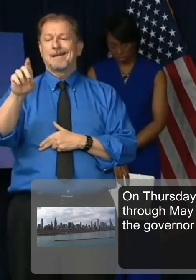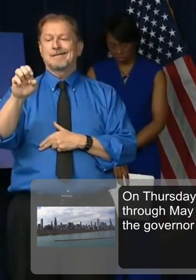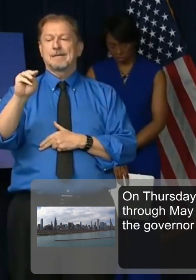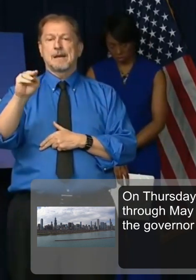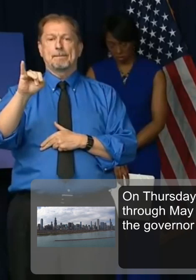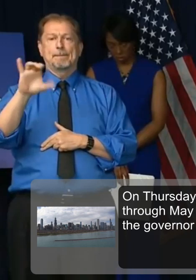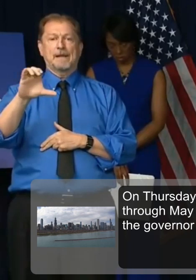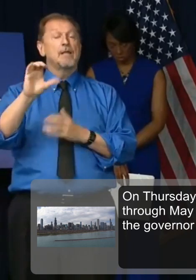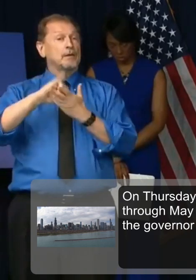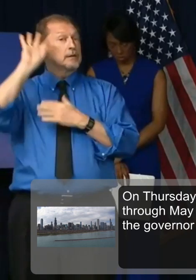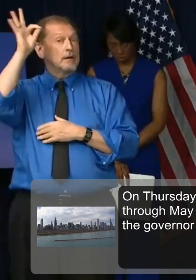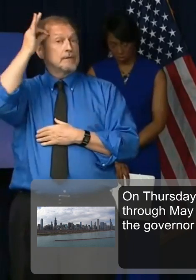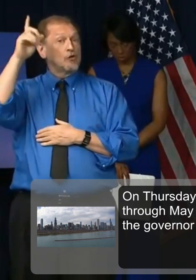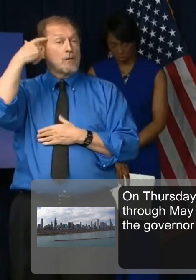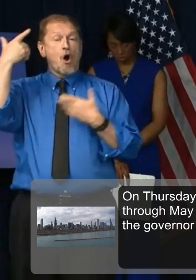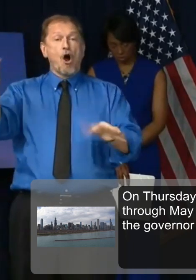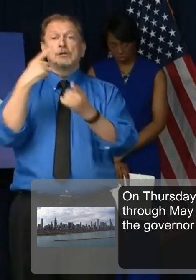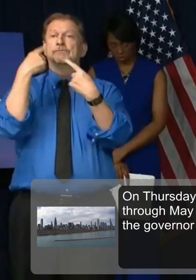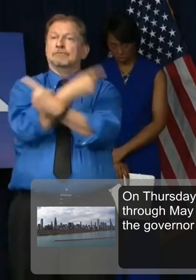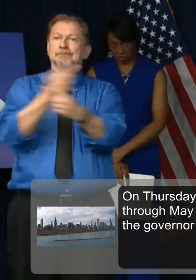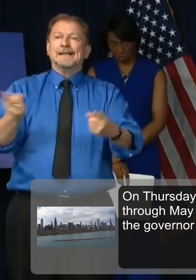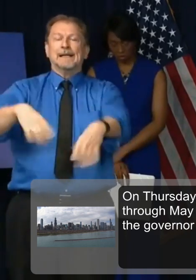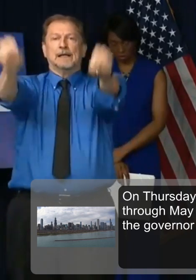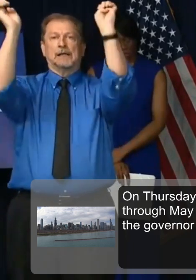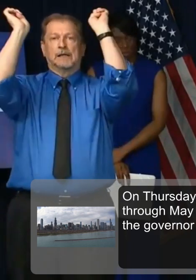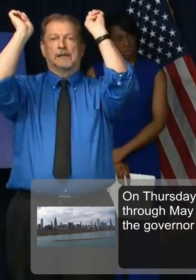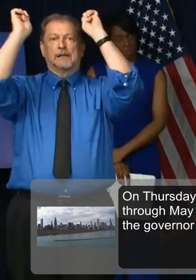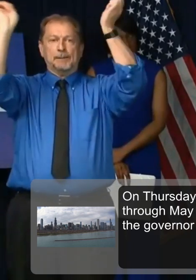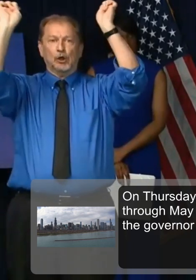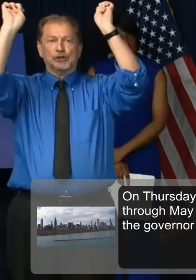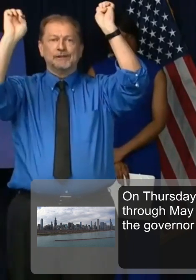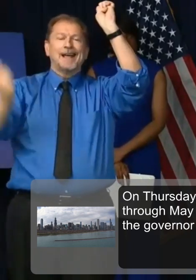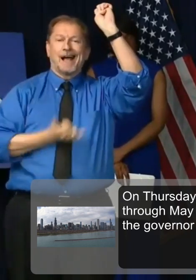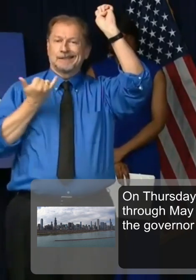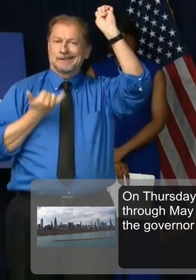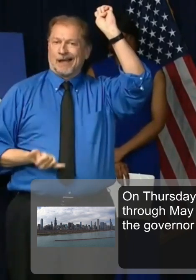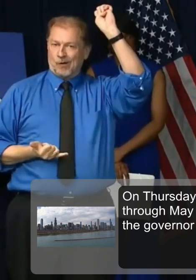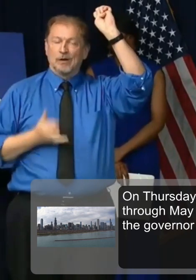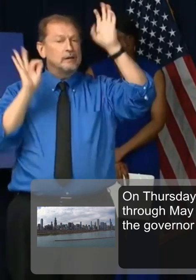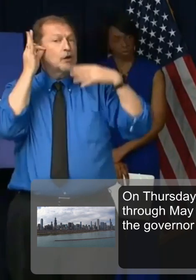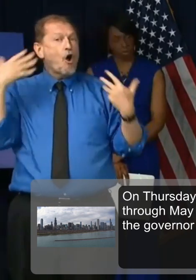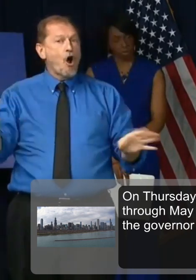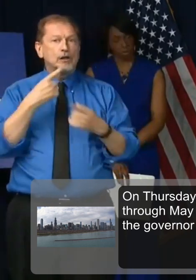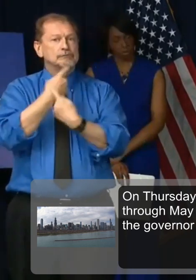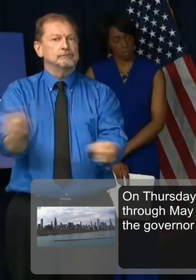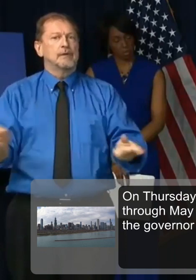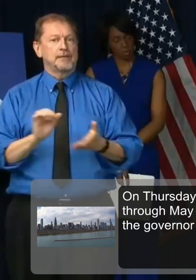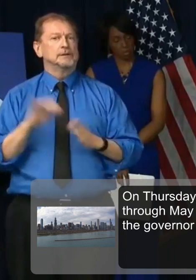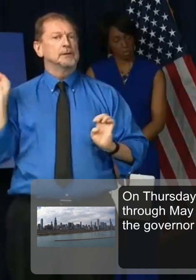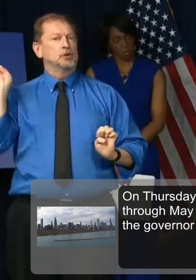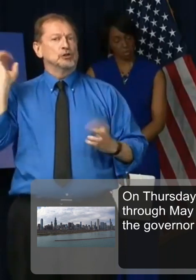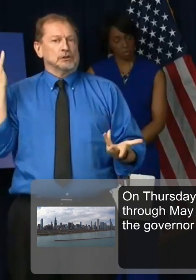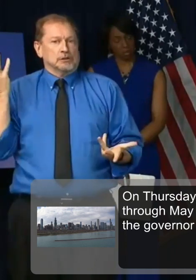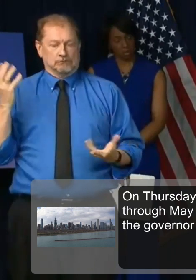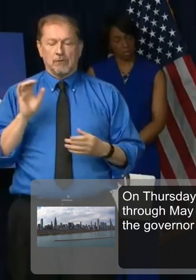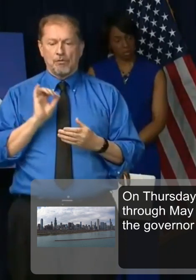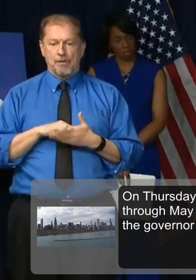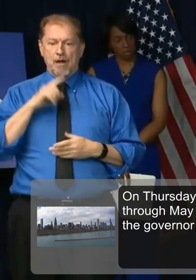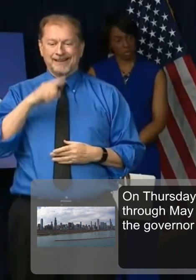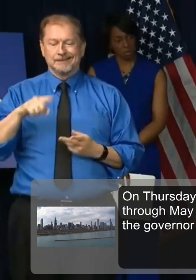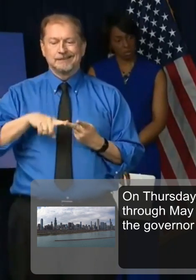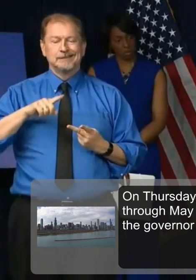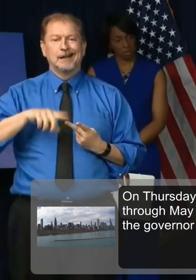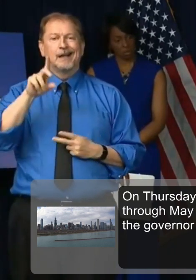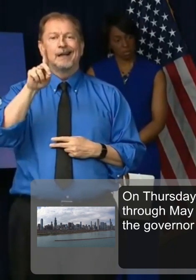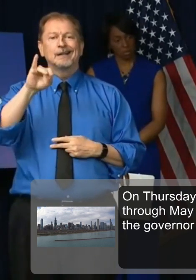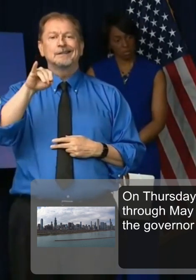the federal government. We are in a state of emergency now, federally. We are in a disaster